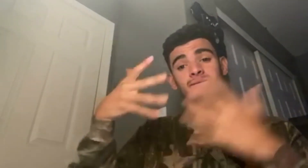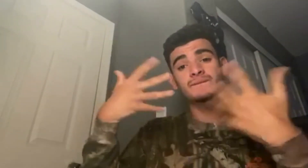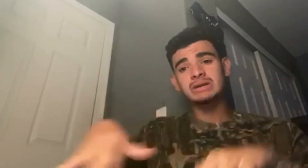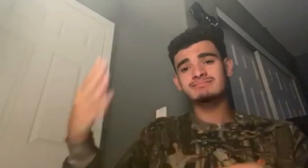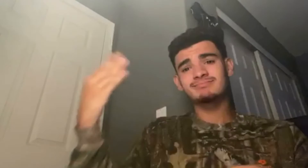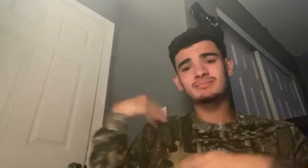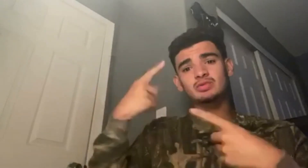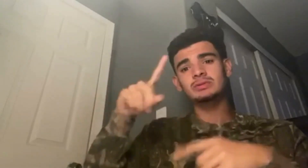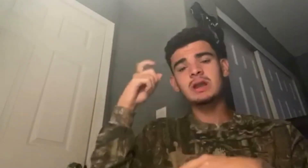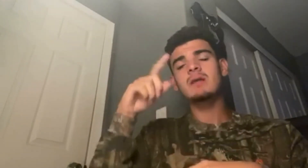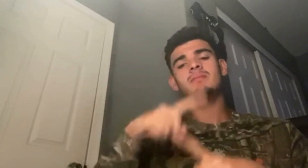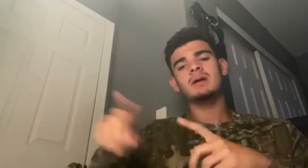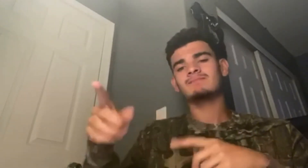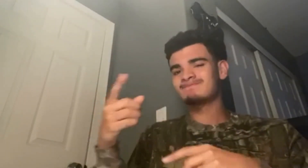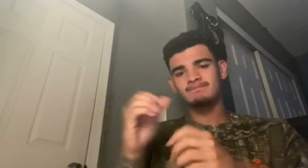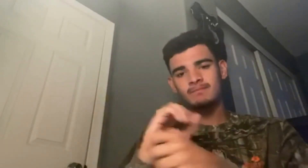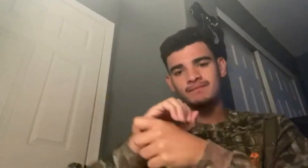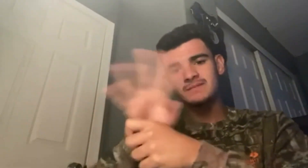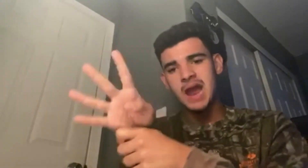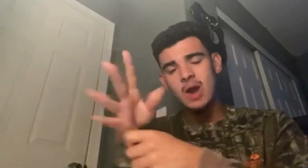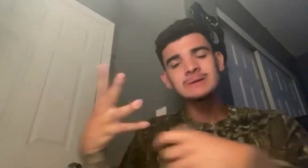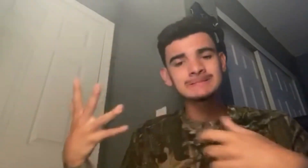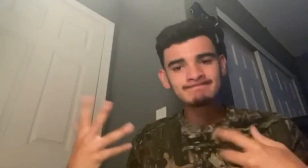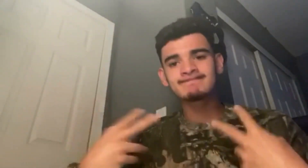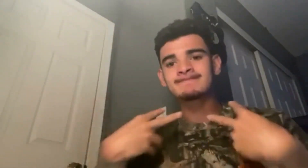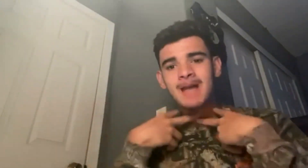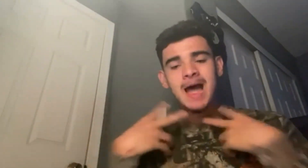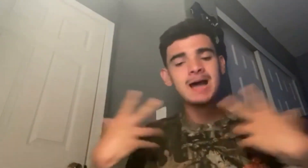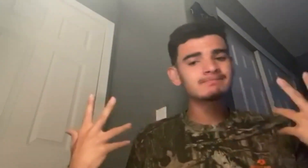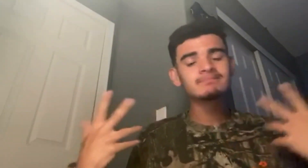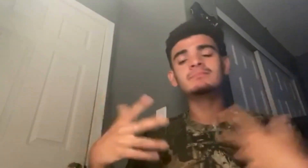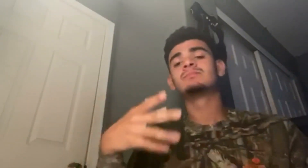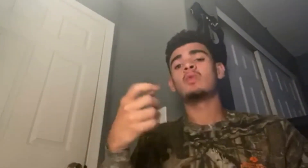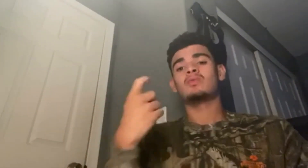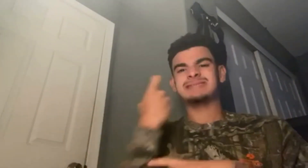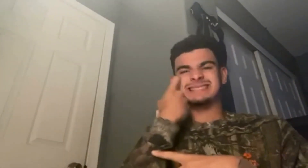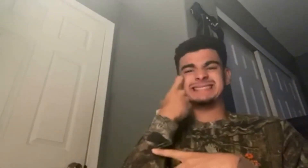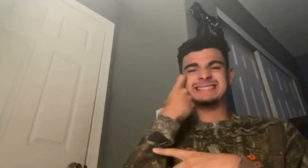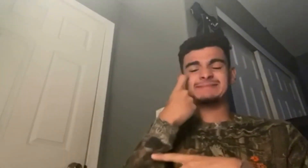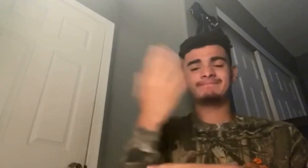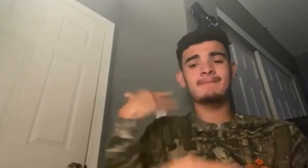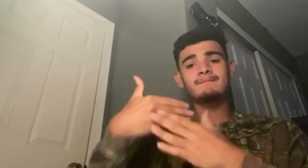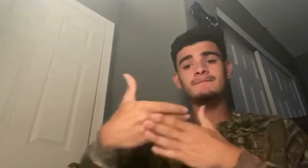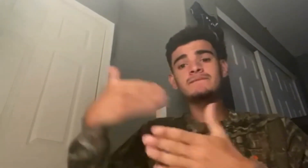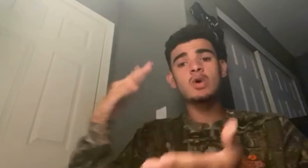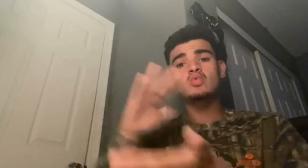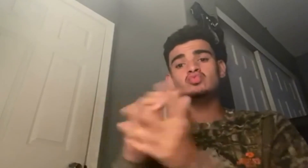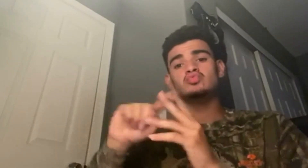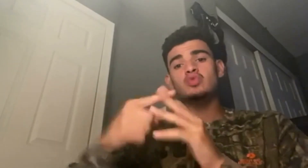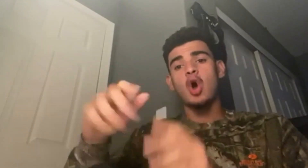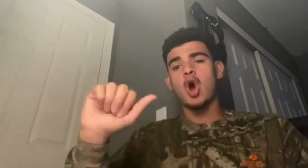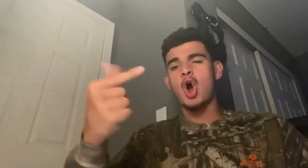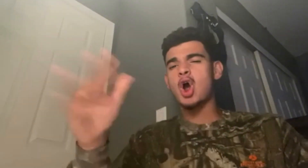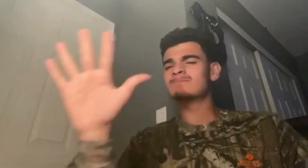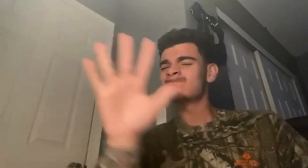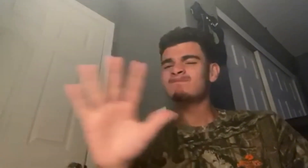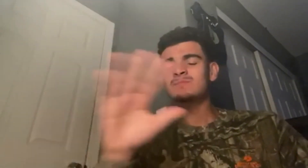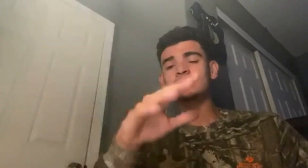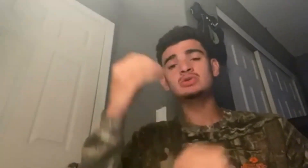art room would be a good place. We were supposed to finish it before the summer but then with coronavirus we were unable to. So before school started again